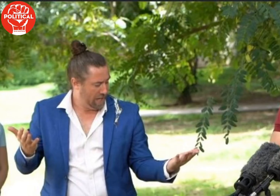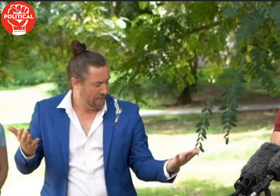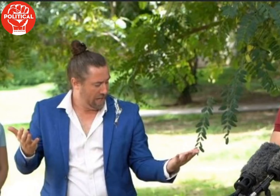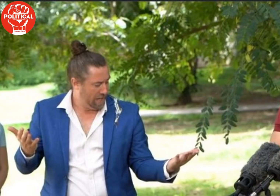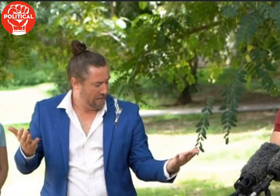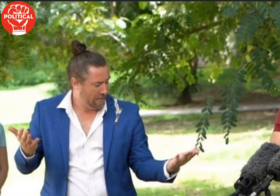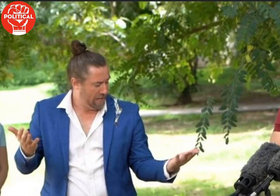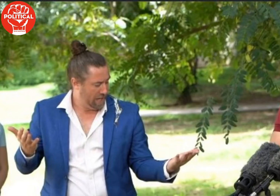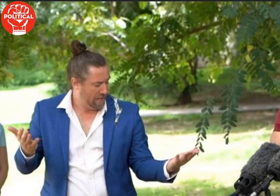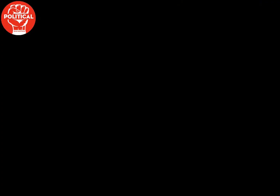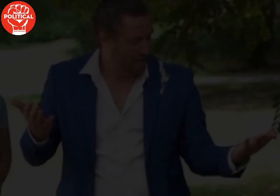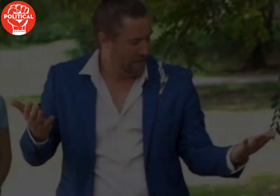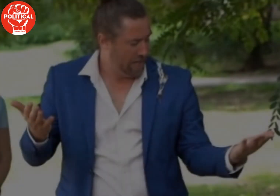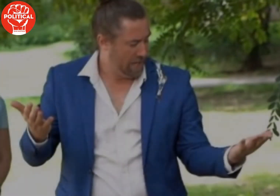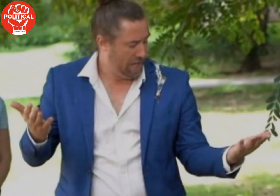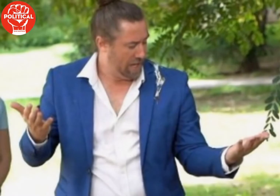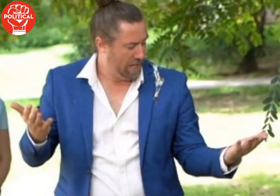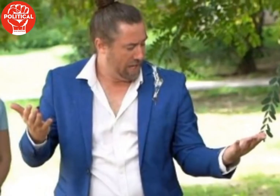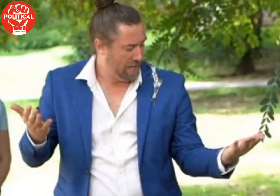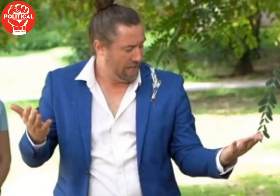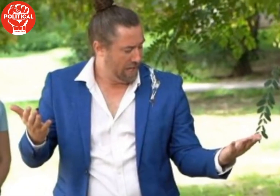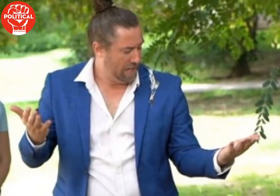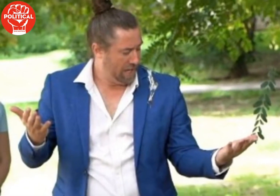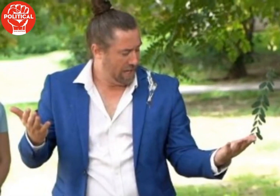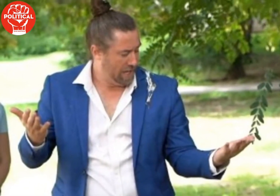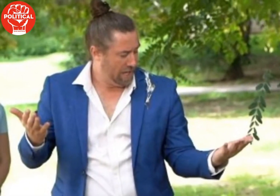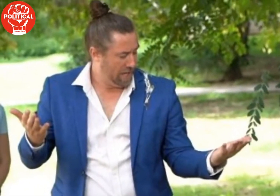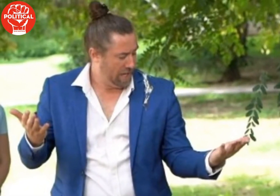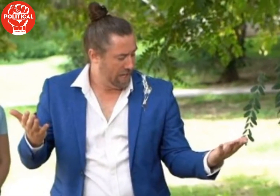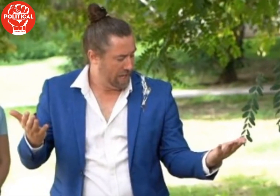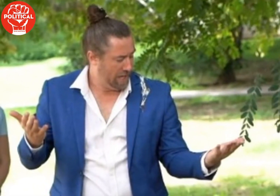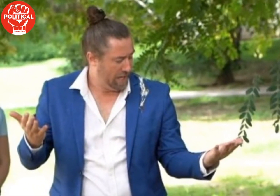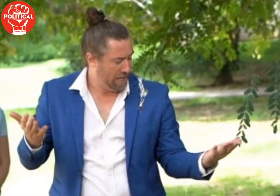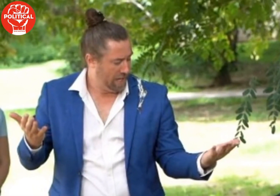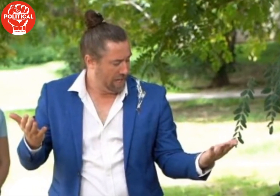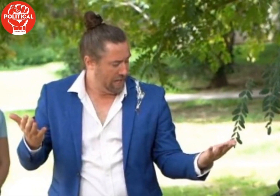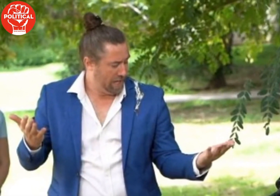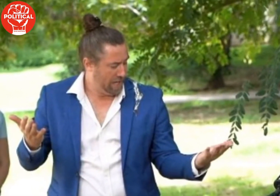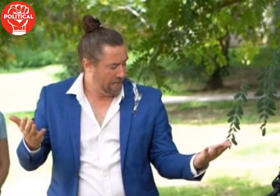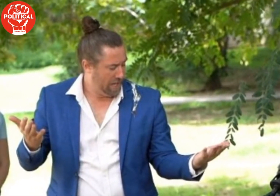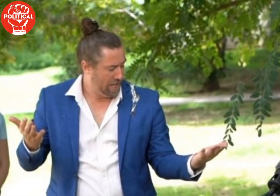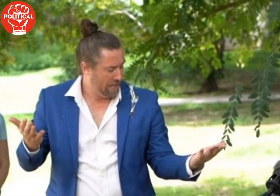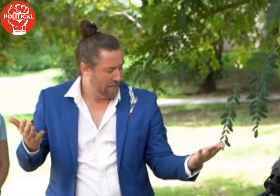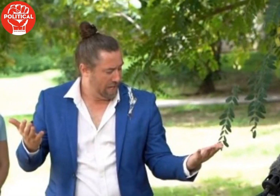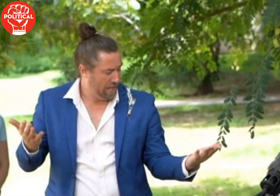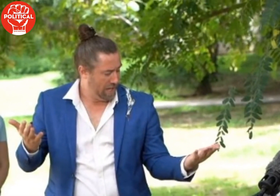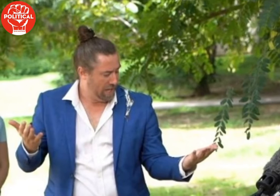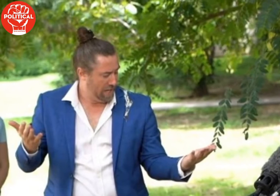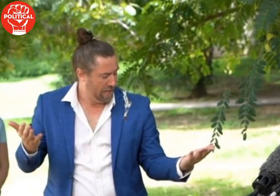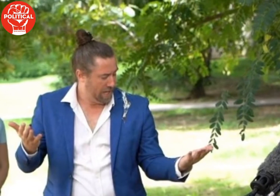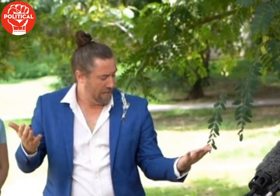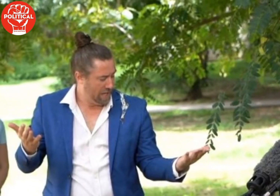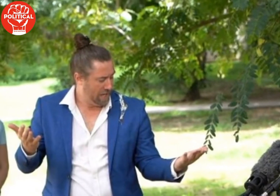was going to take more than that to stop Mr Webb from doing his job. Almost without missing a beat, he wiped away the mess and shunned his soiled jacket.